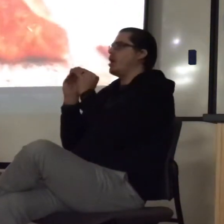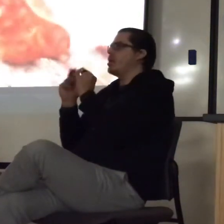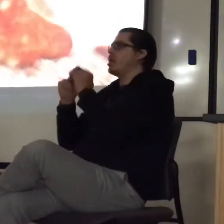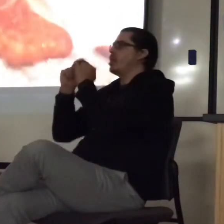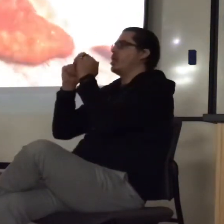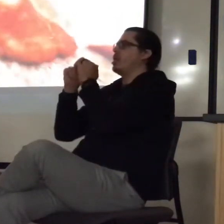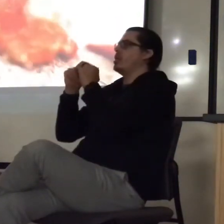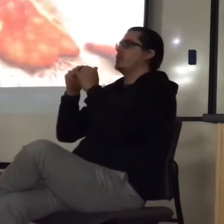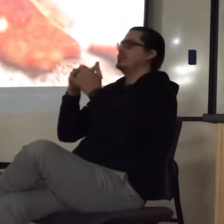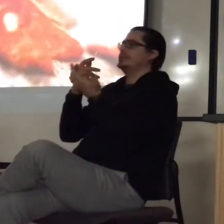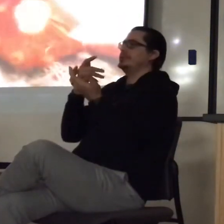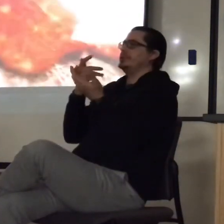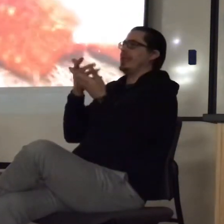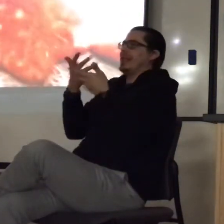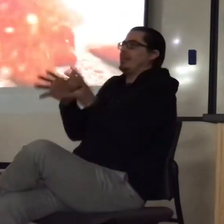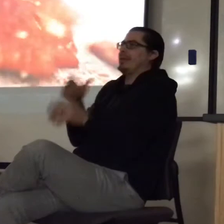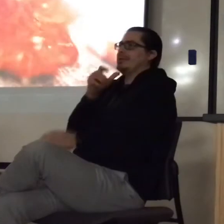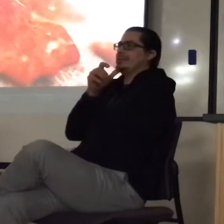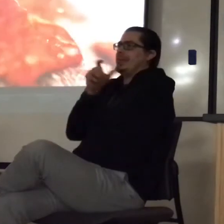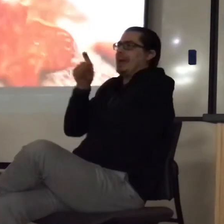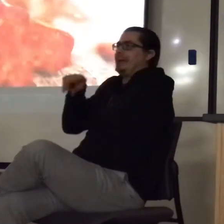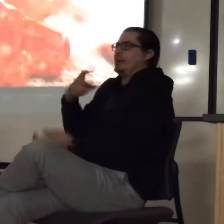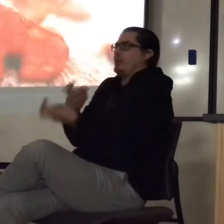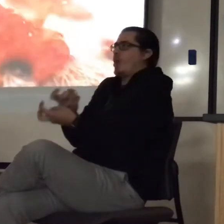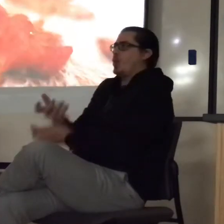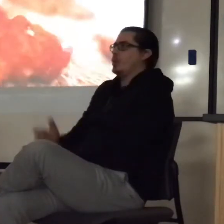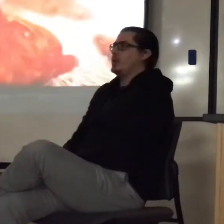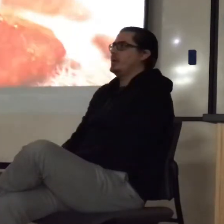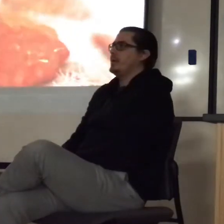eliminate underloaded bone.